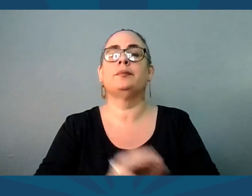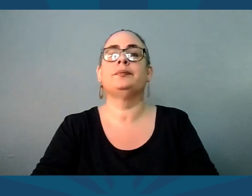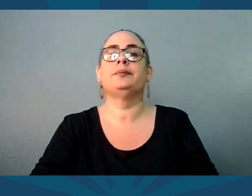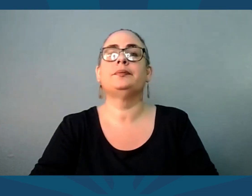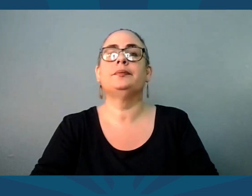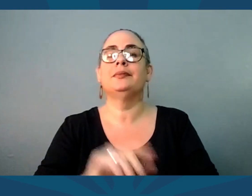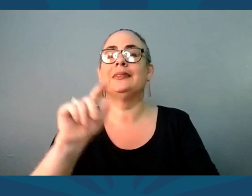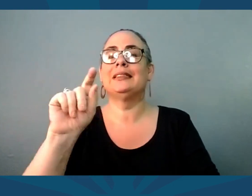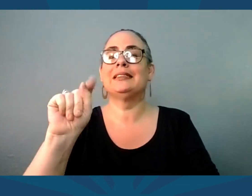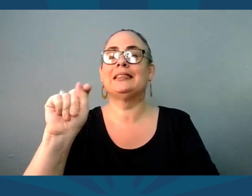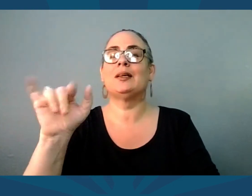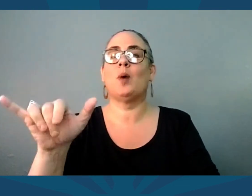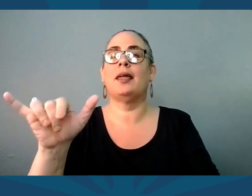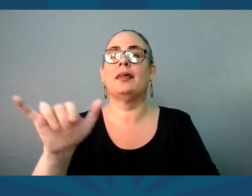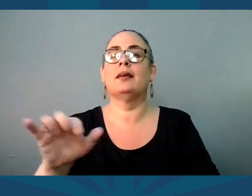928-373-6034.